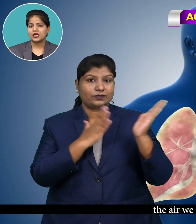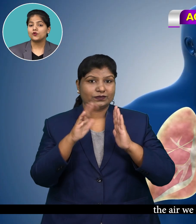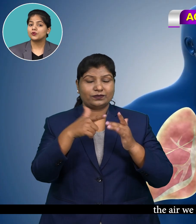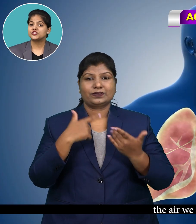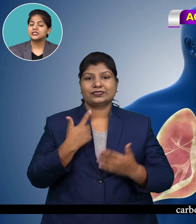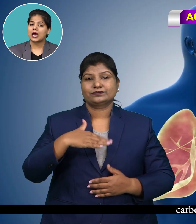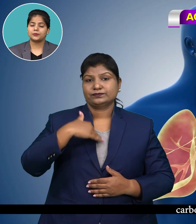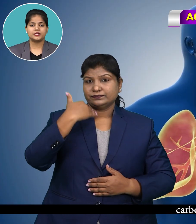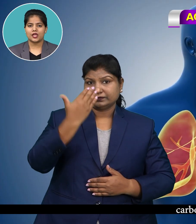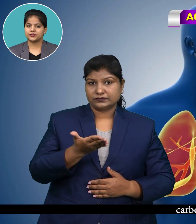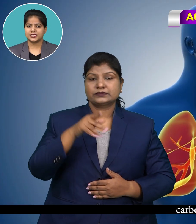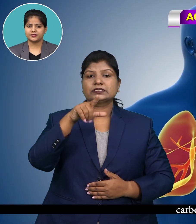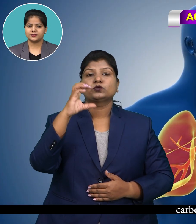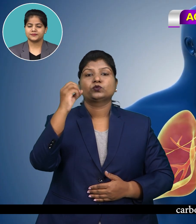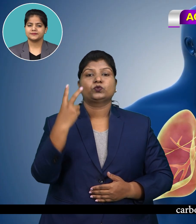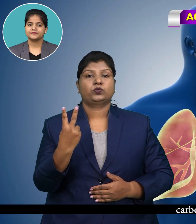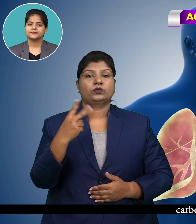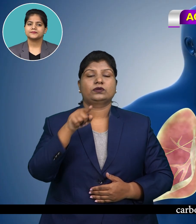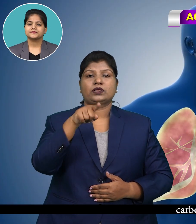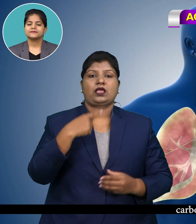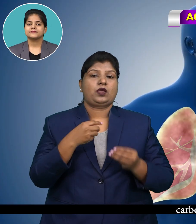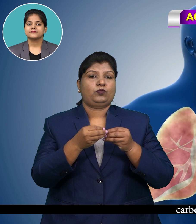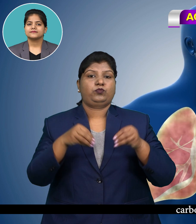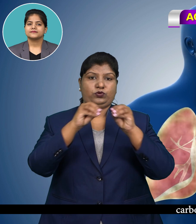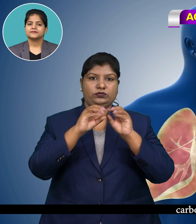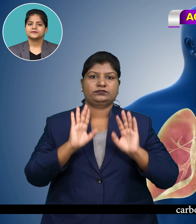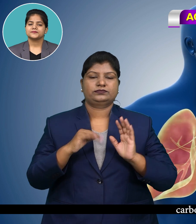exhale is rich in carbon dioxide.